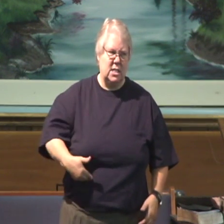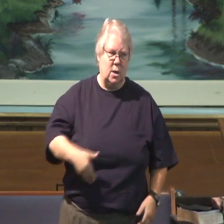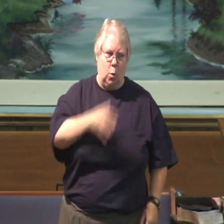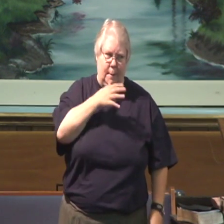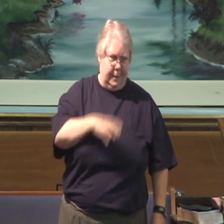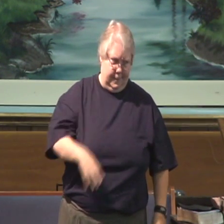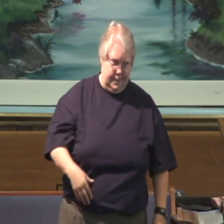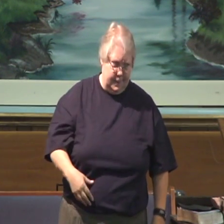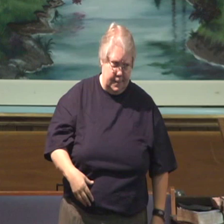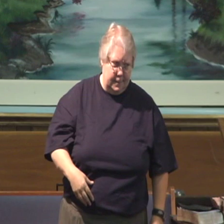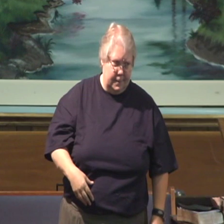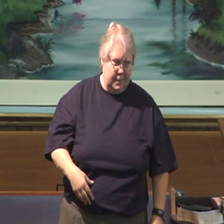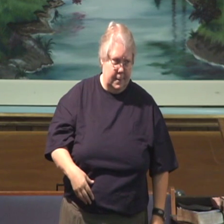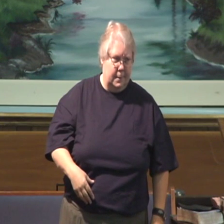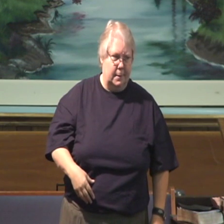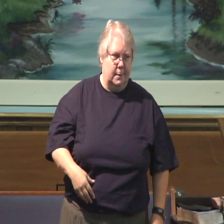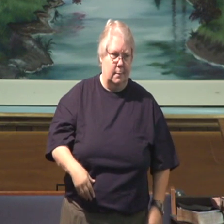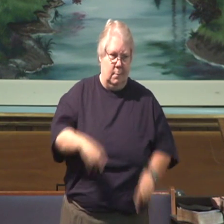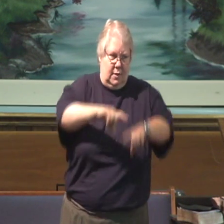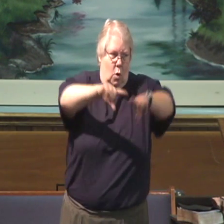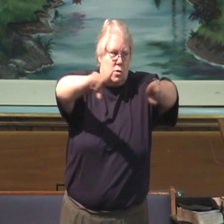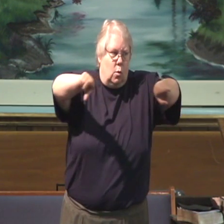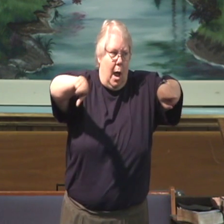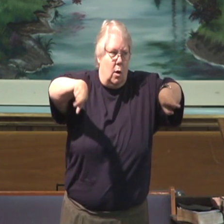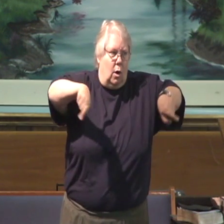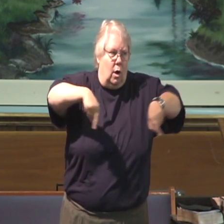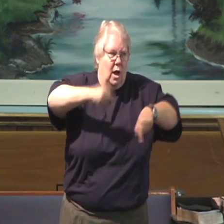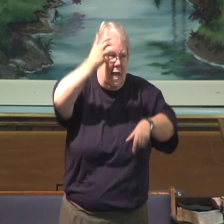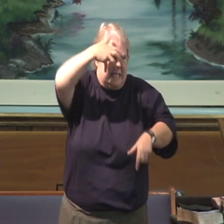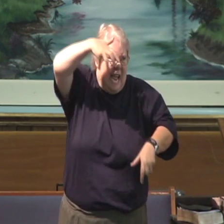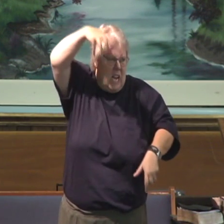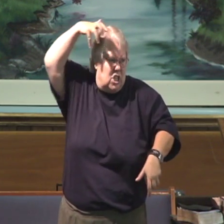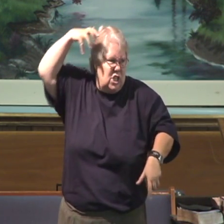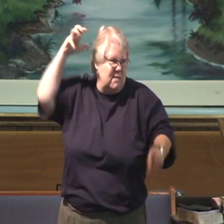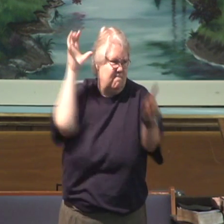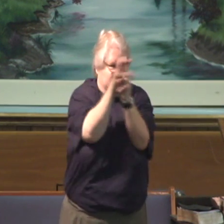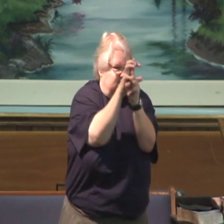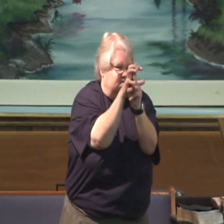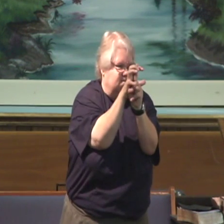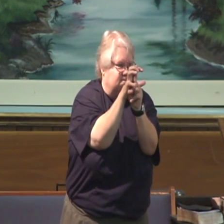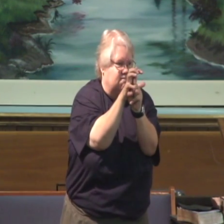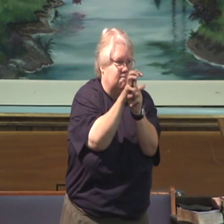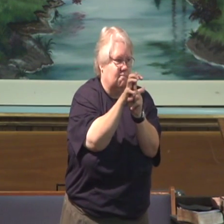Gutsy woman. But those who are them are like tigers.